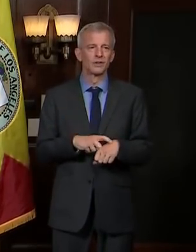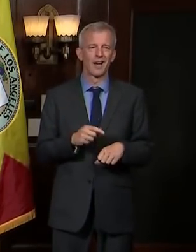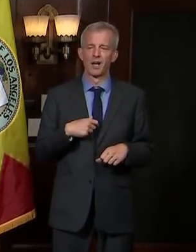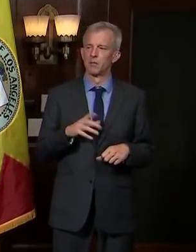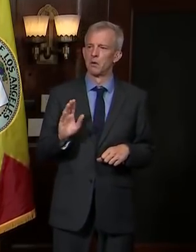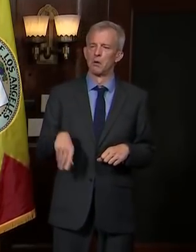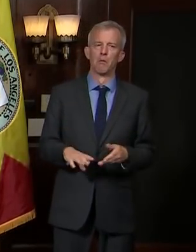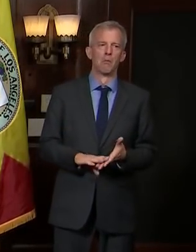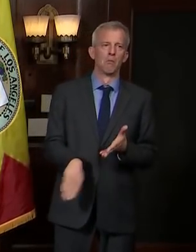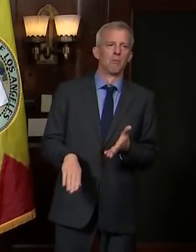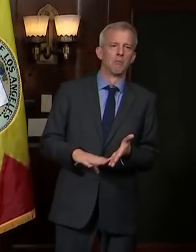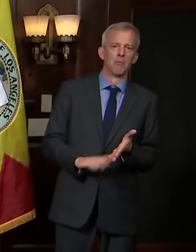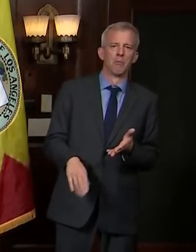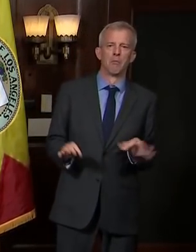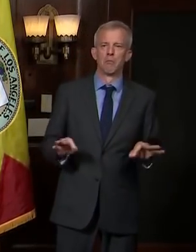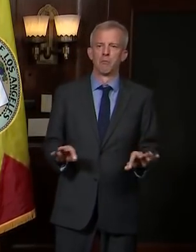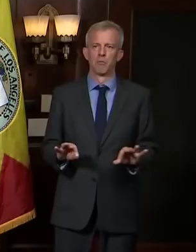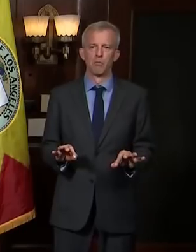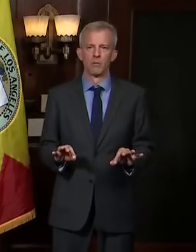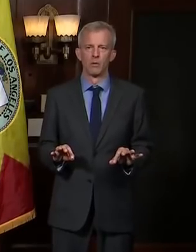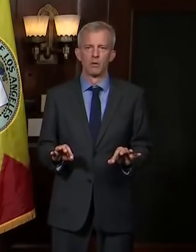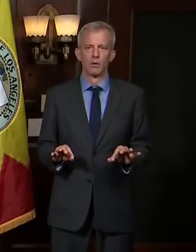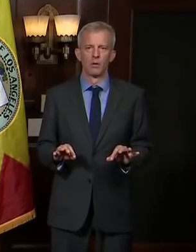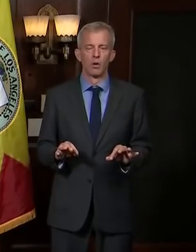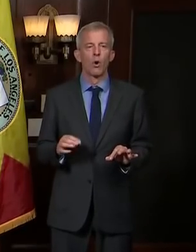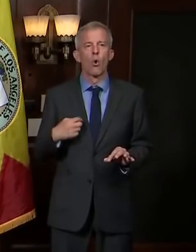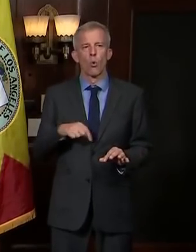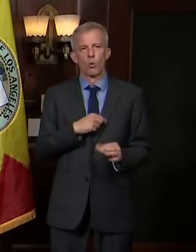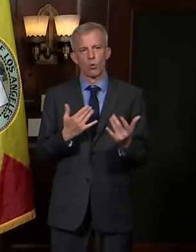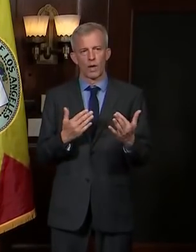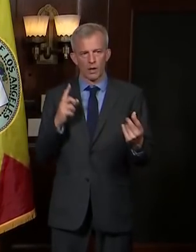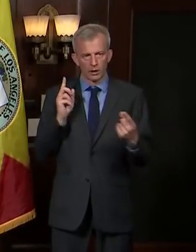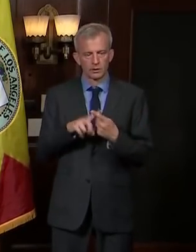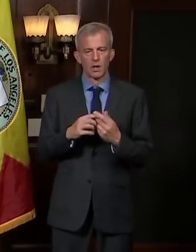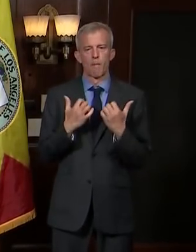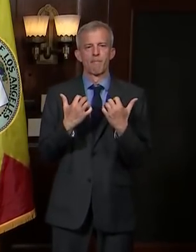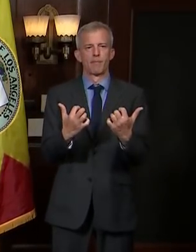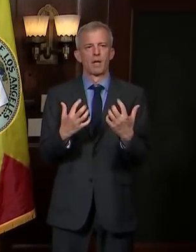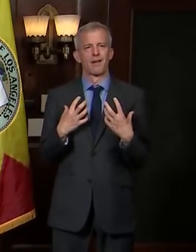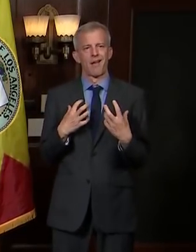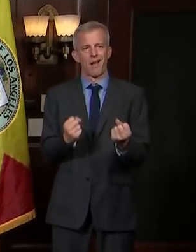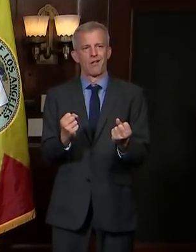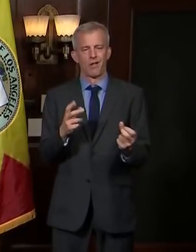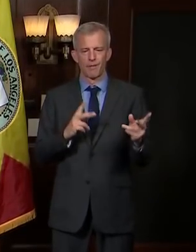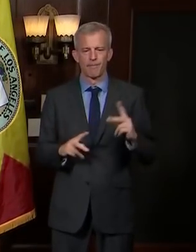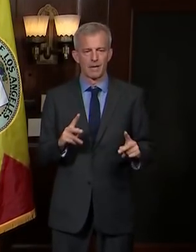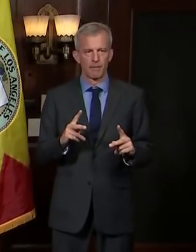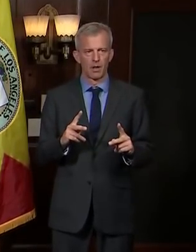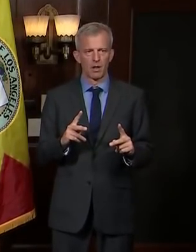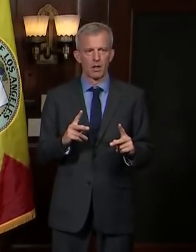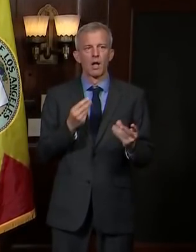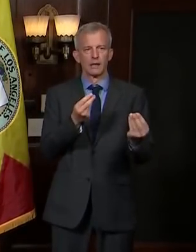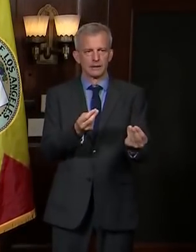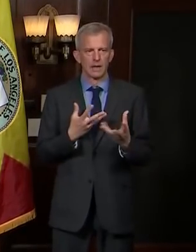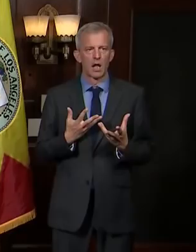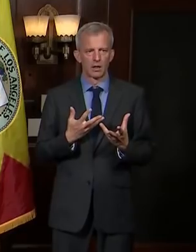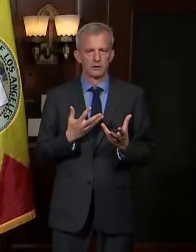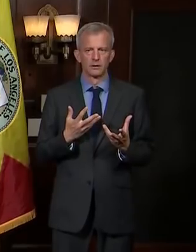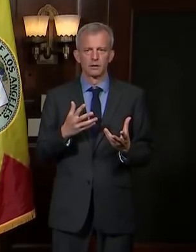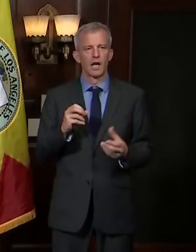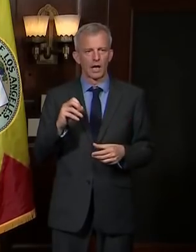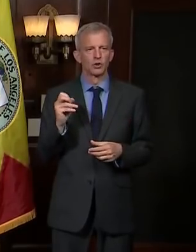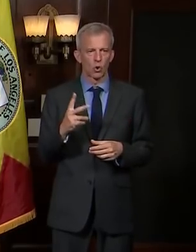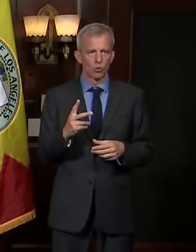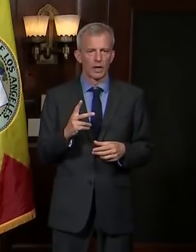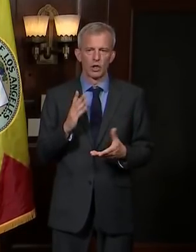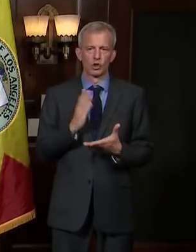public health officials, nobody else, says that it's okay for us to let up with what we are doing. Let me